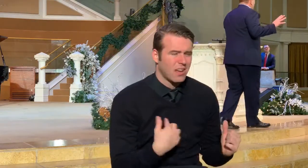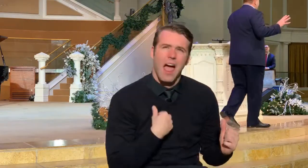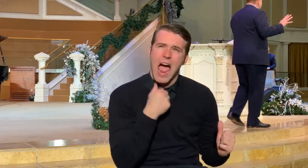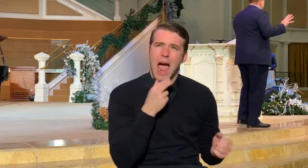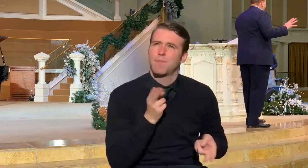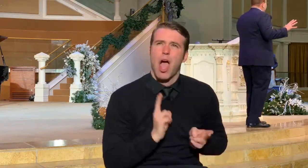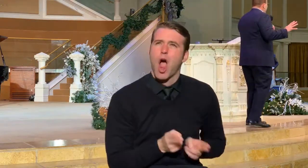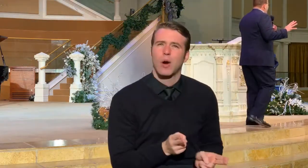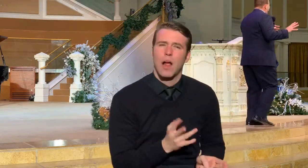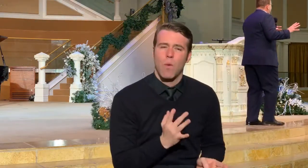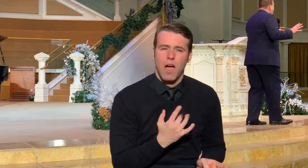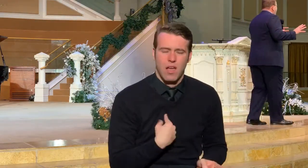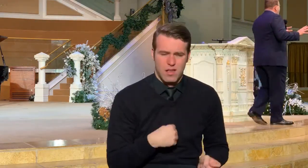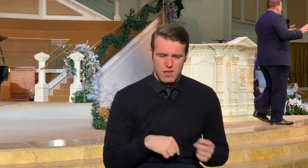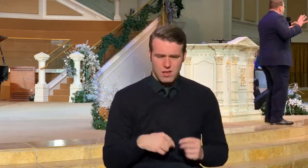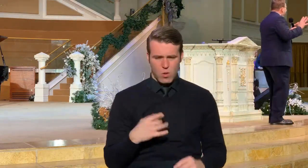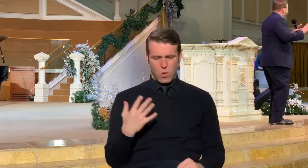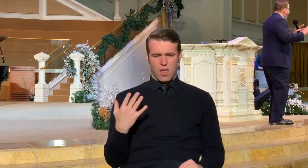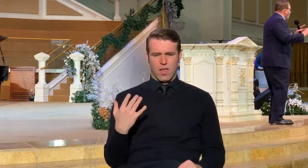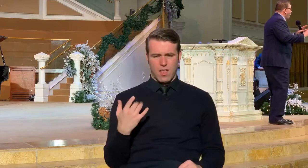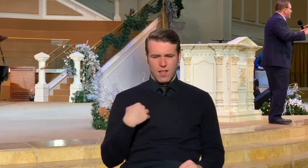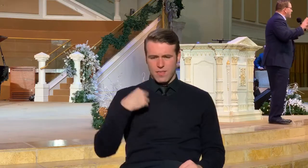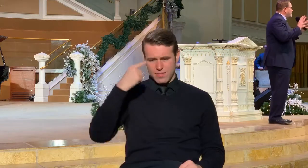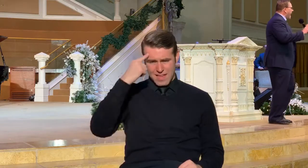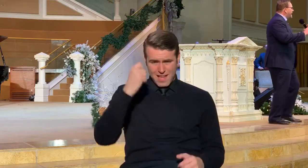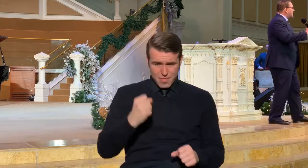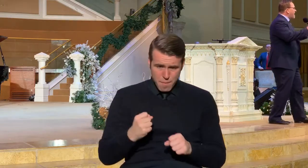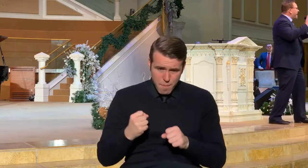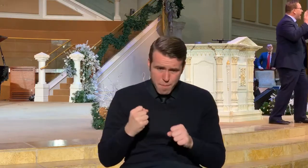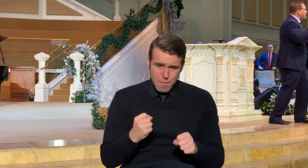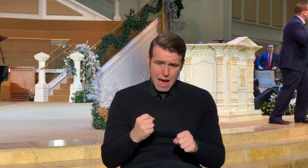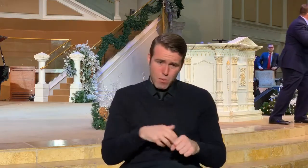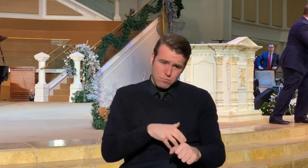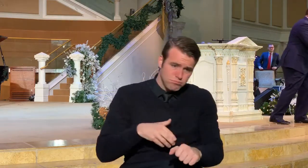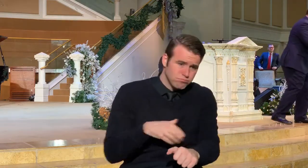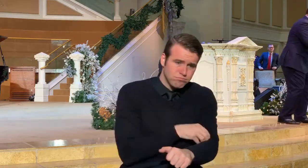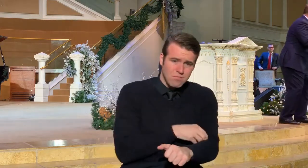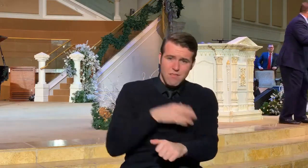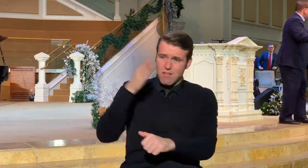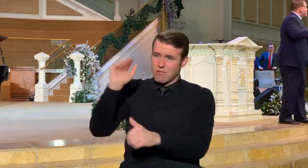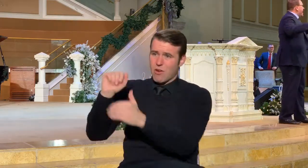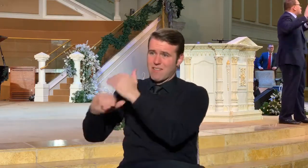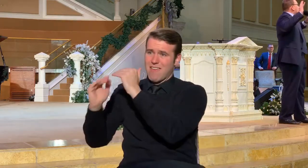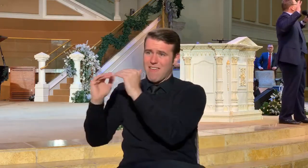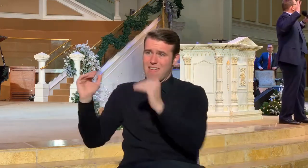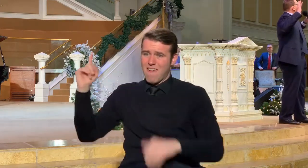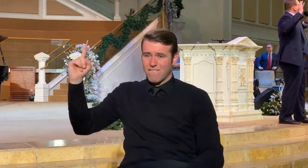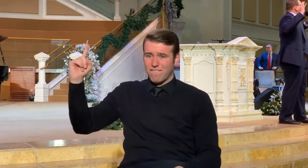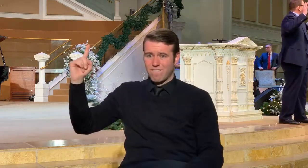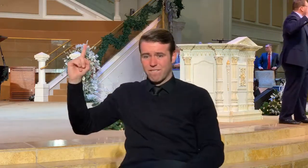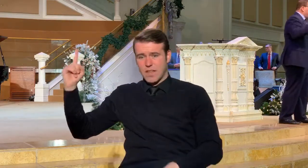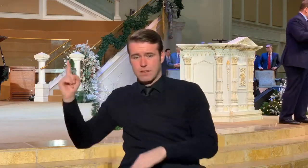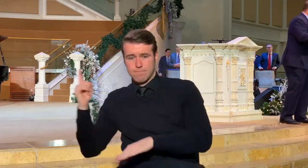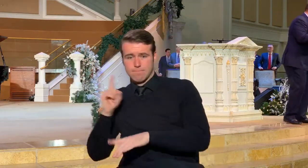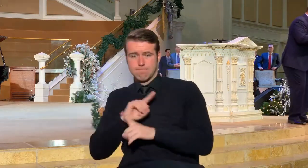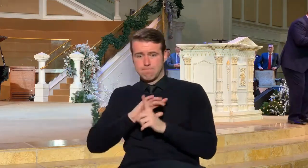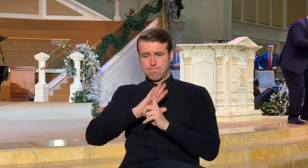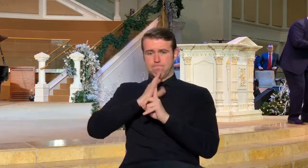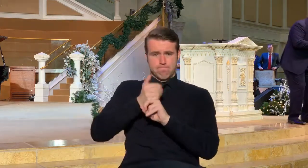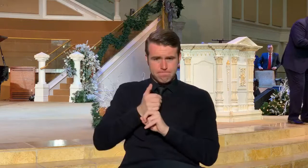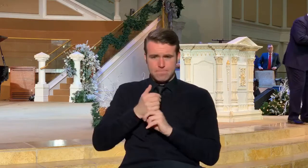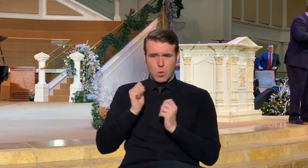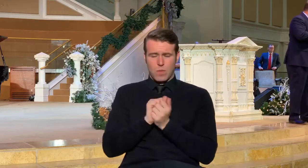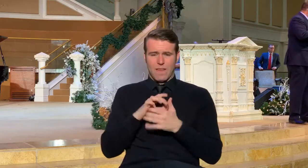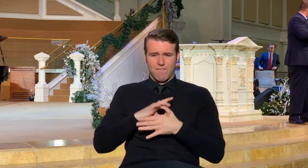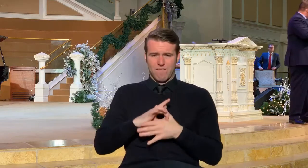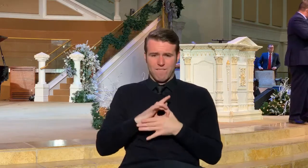Because when you get to thinking about the power and the might of a heavenly God that robed himself in